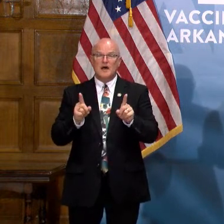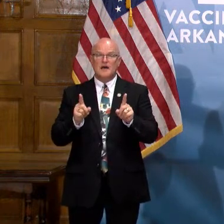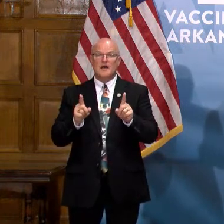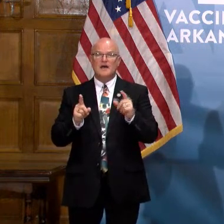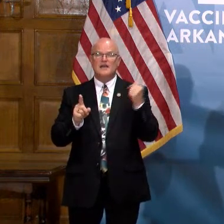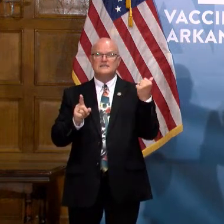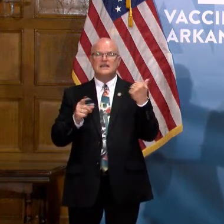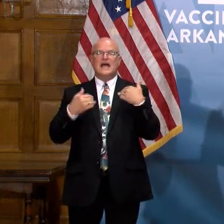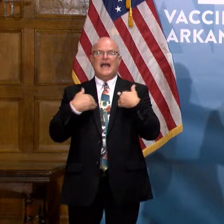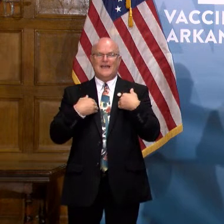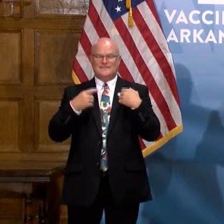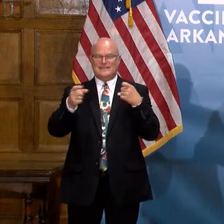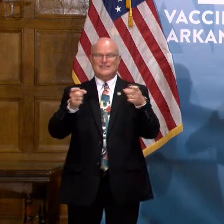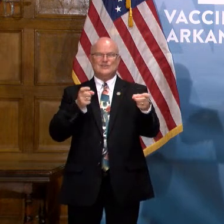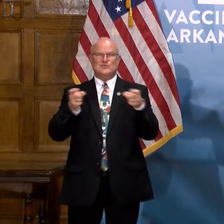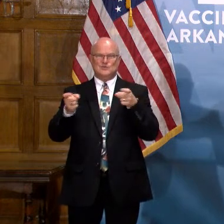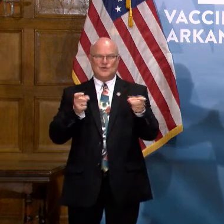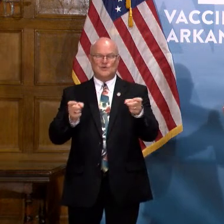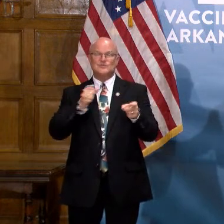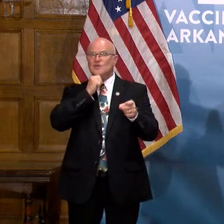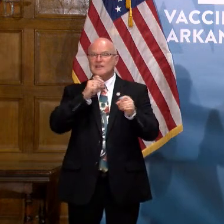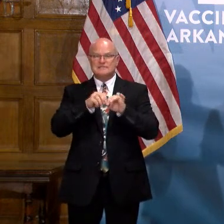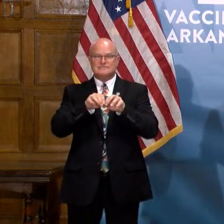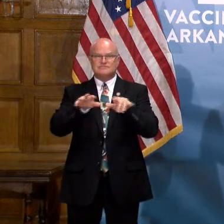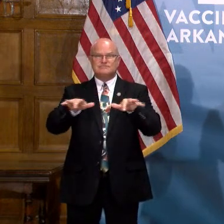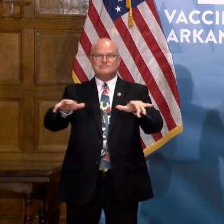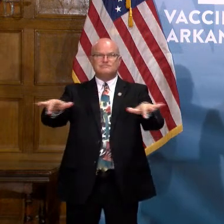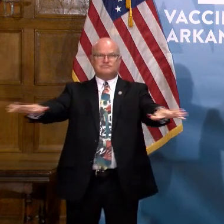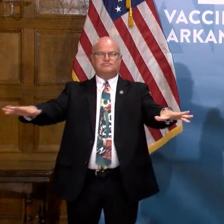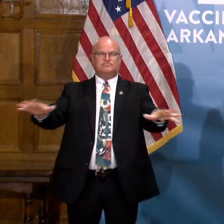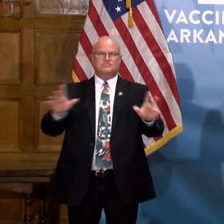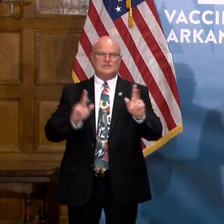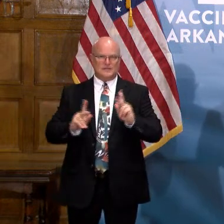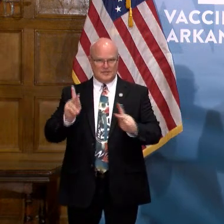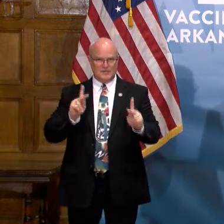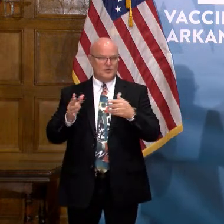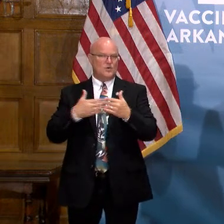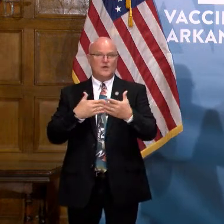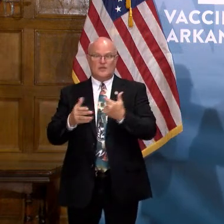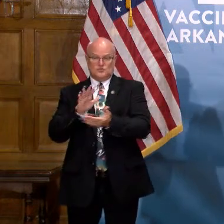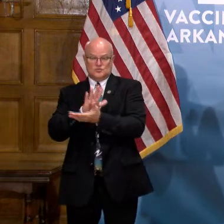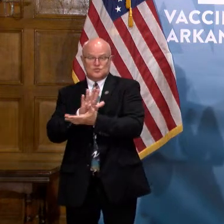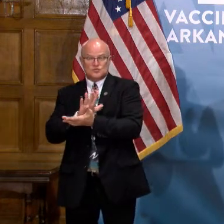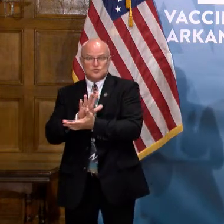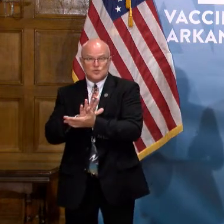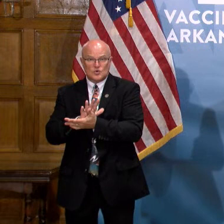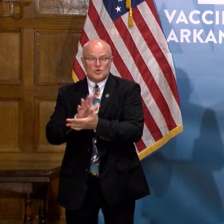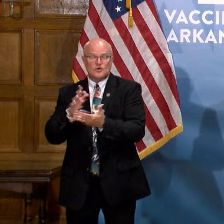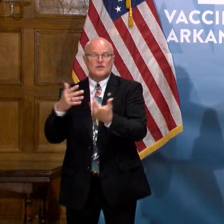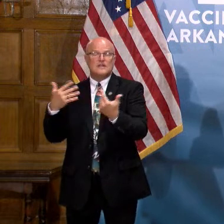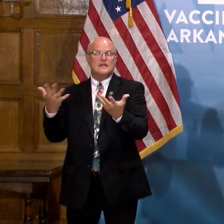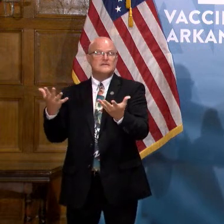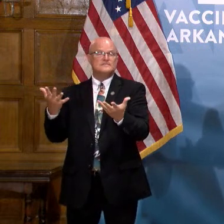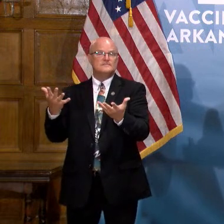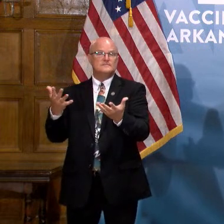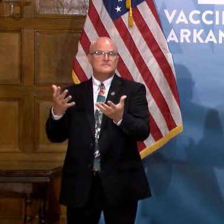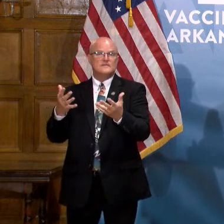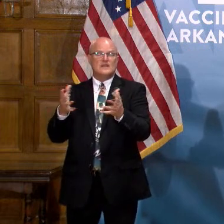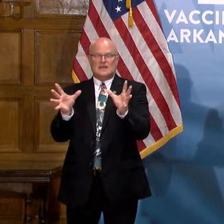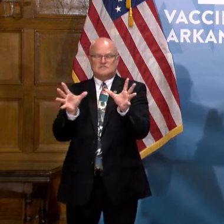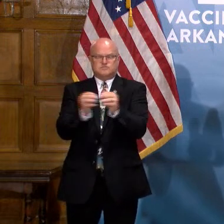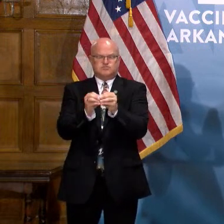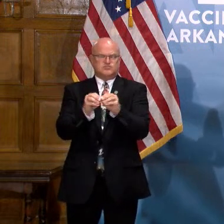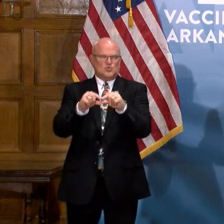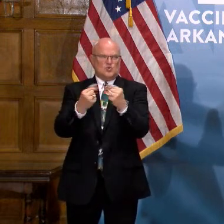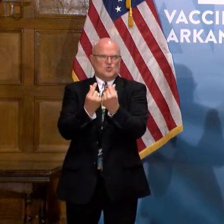to bring this under control so it doesn't spread widely throughout the population, whether it's a school, a congregate